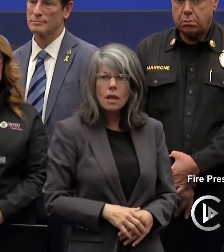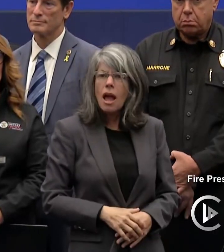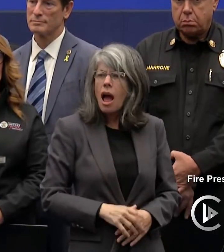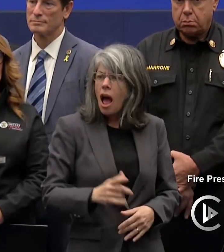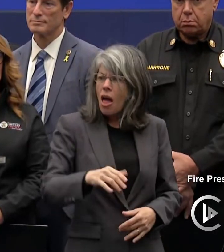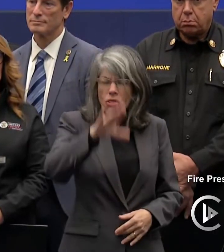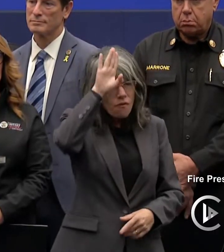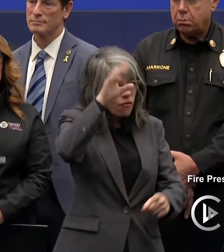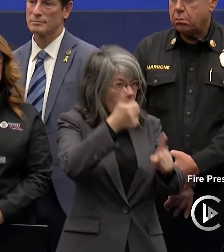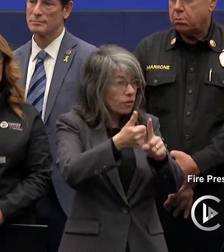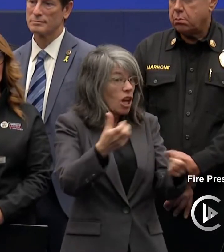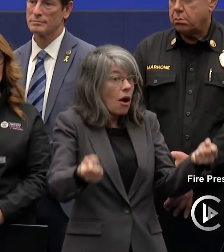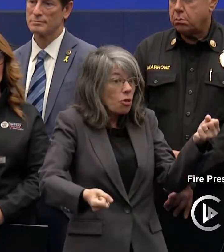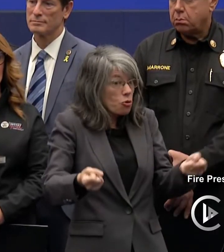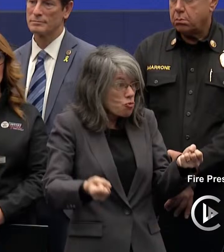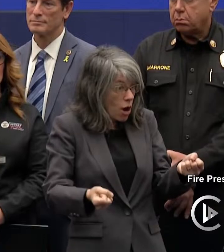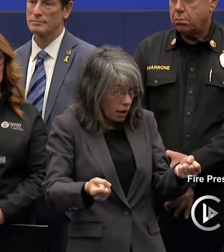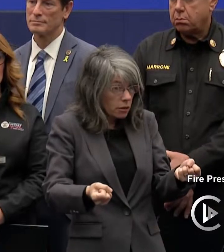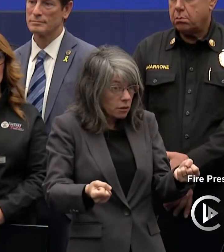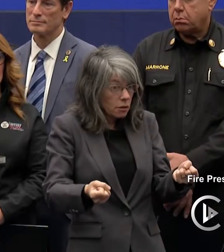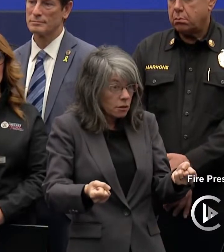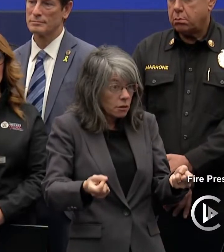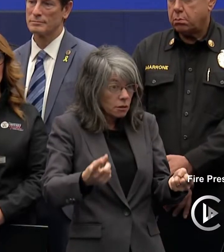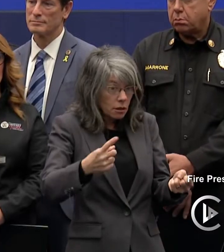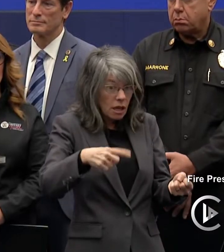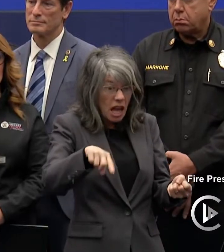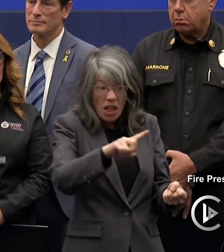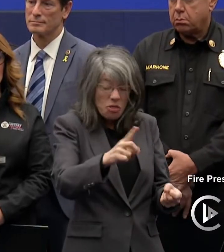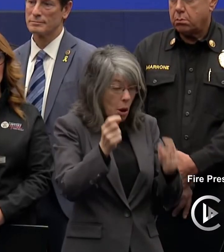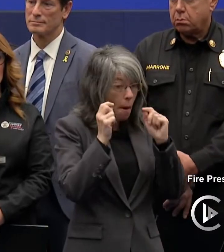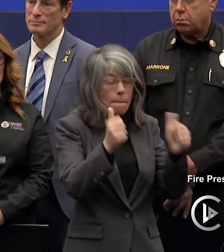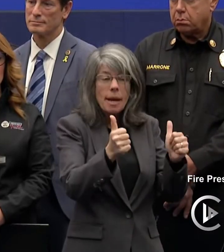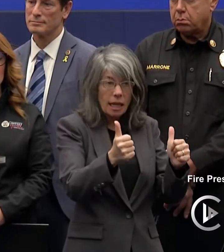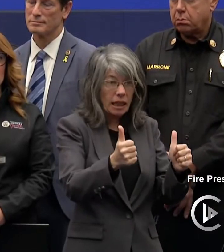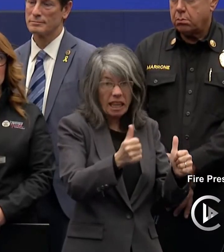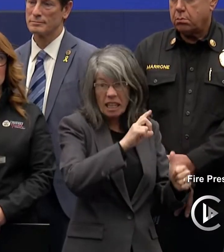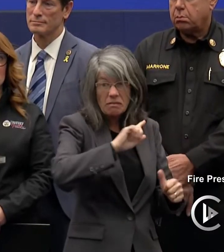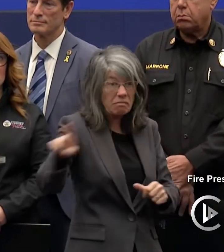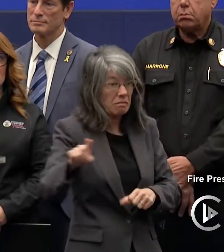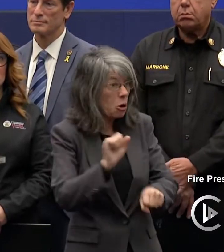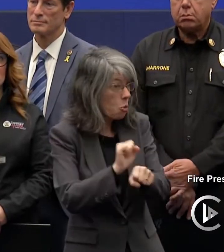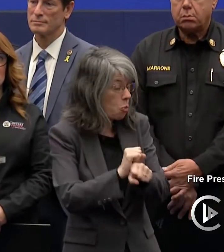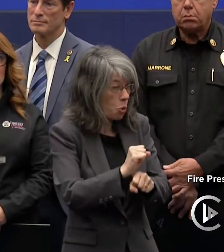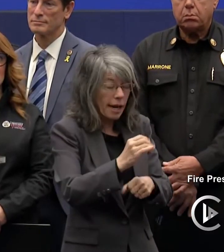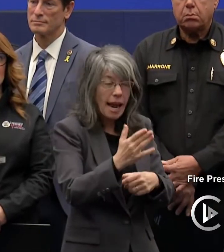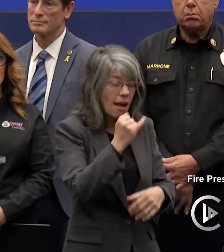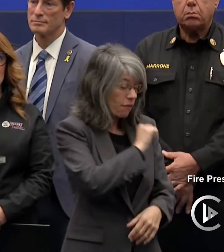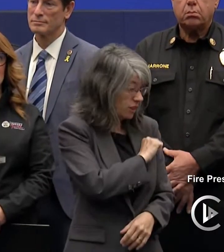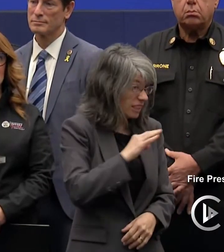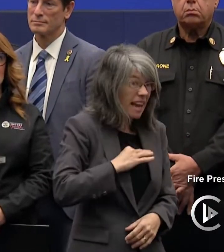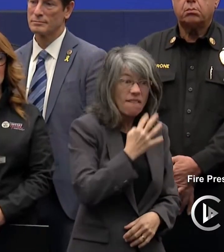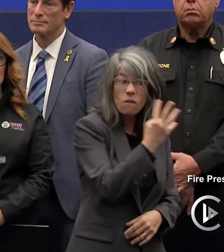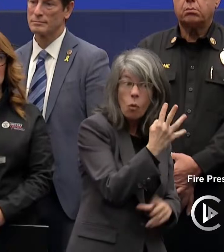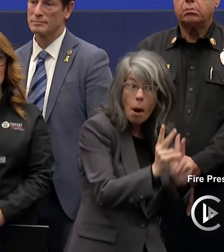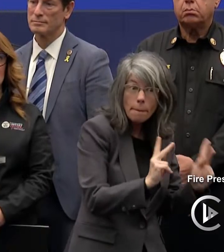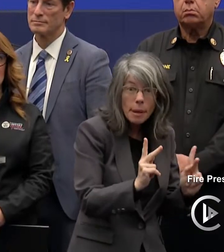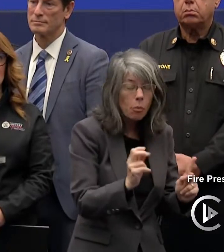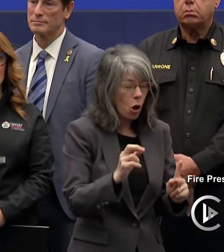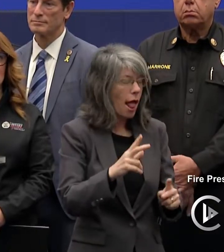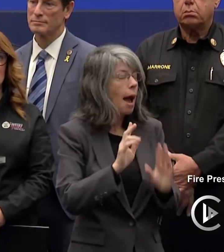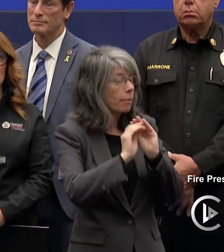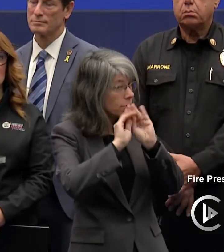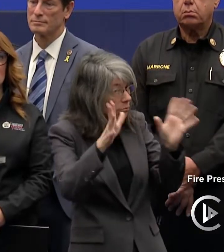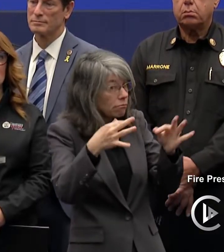our firefighters on the truck were immediately pulled in, whether they were staffed with 4 people. I got to be